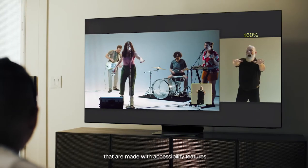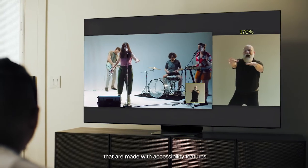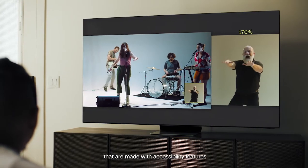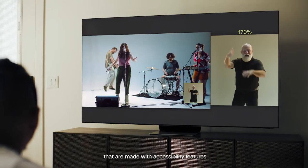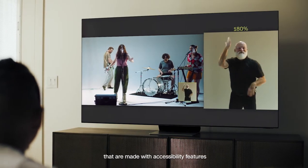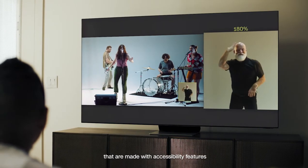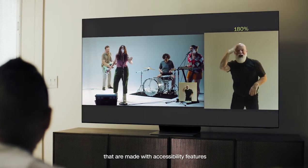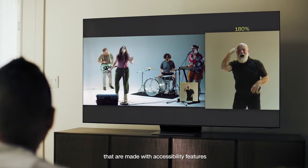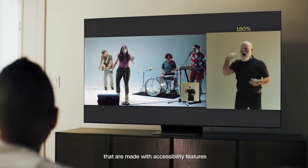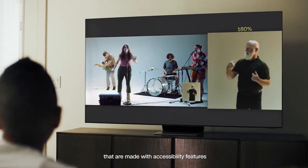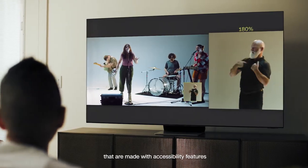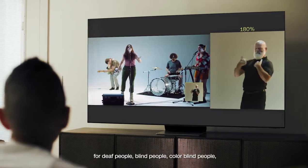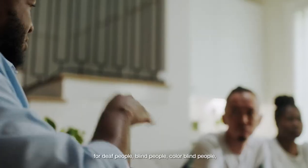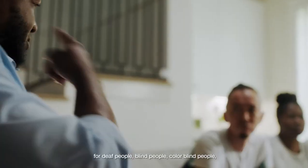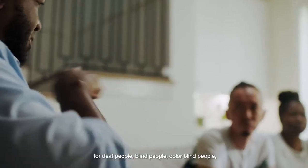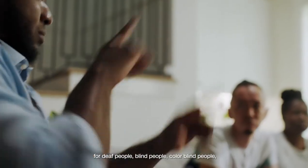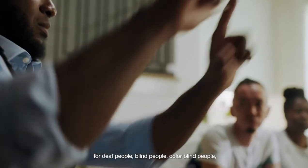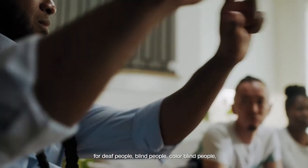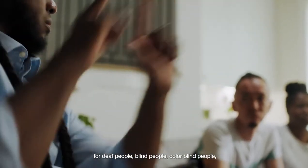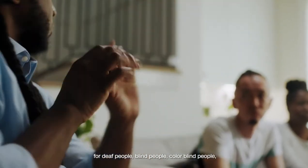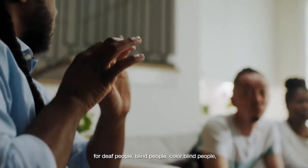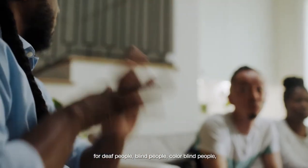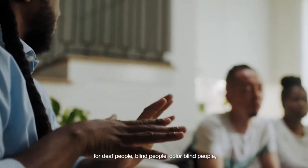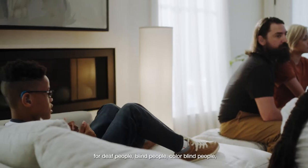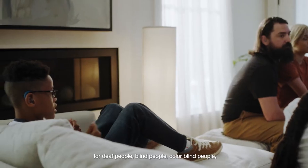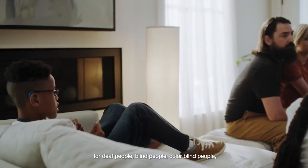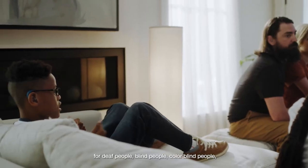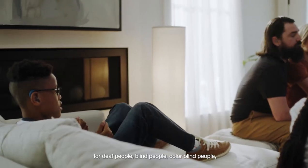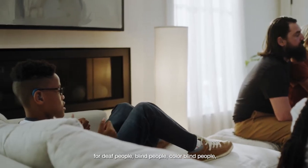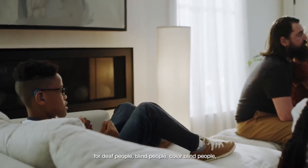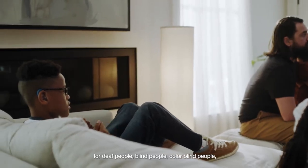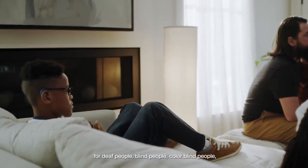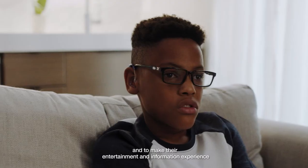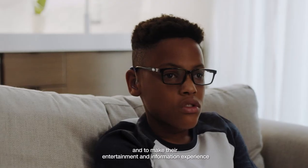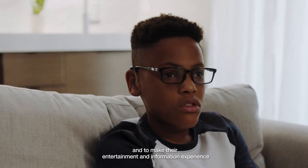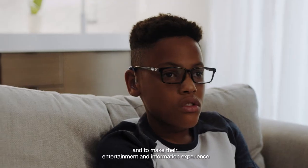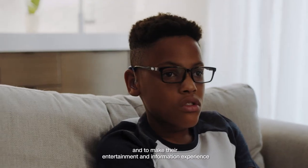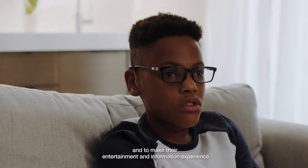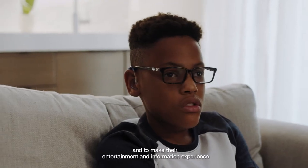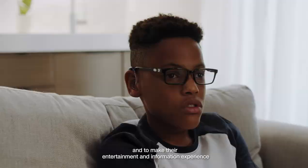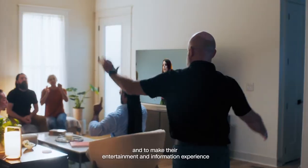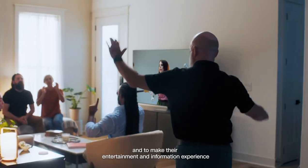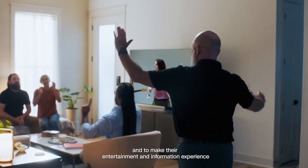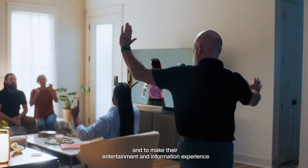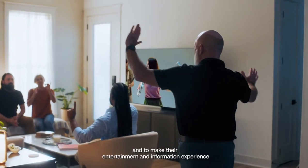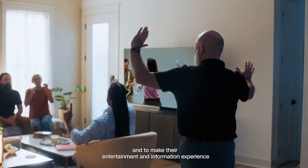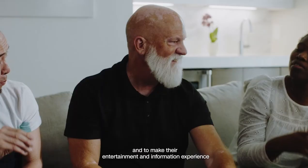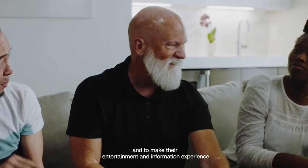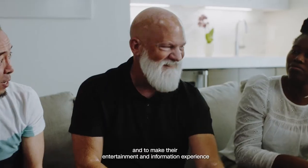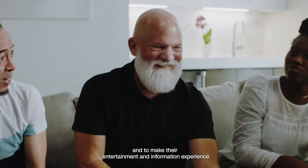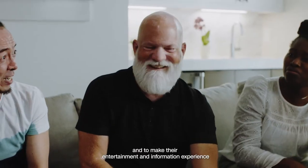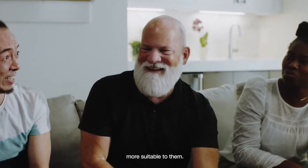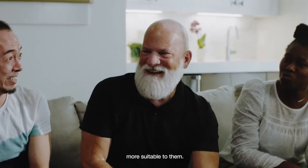that are made with accessibility features for deaf people, blind people, colorblind people, kind of make their entertainment and